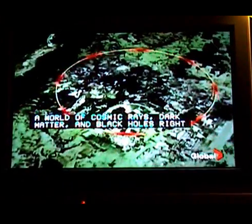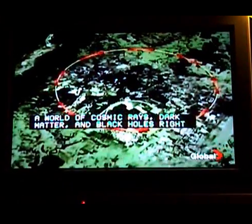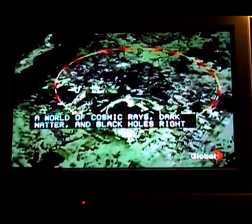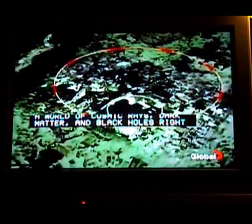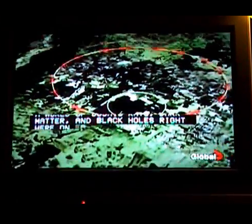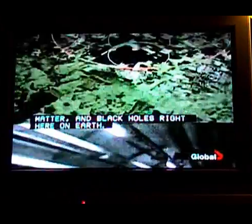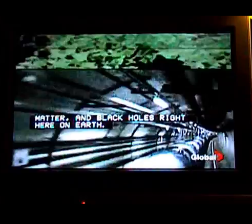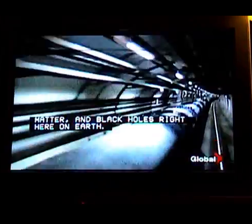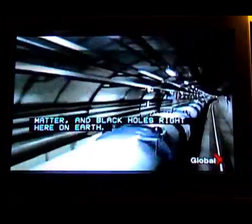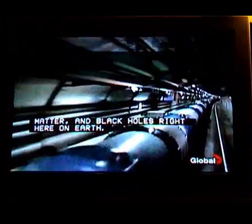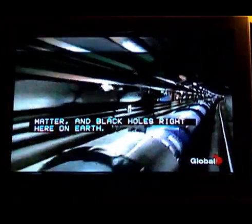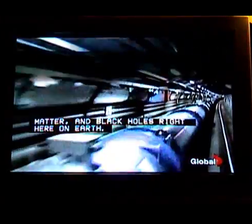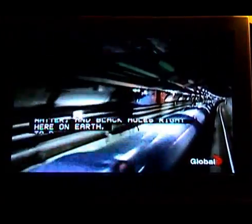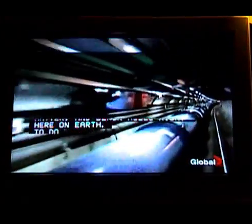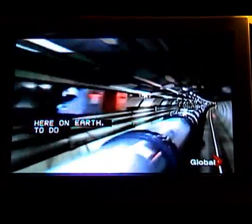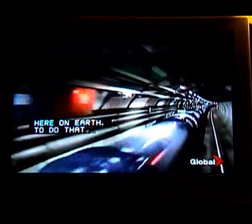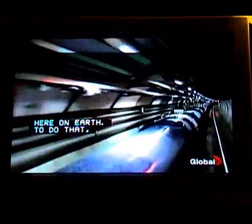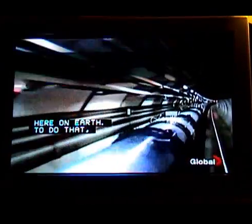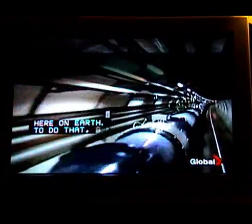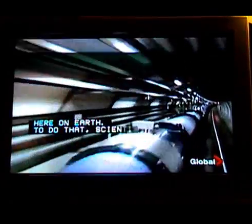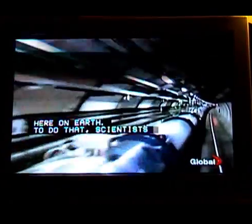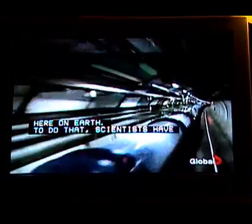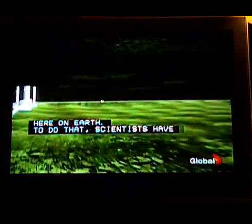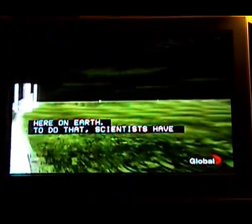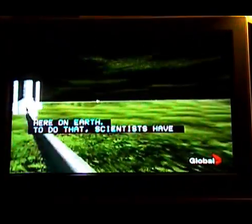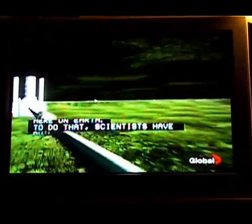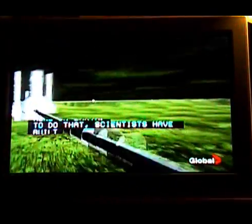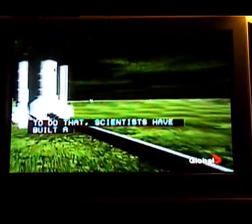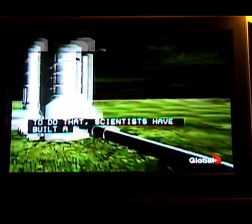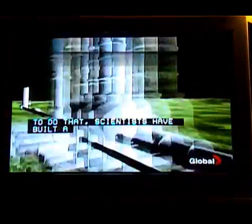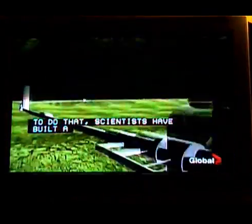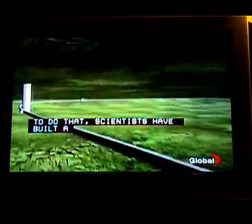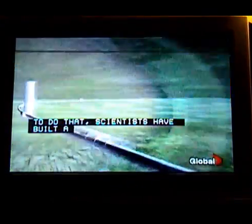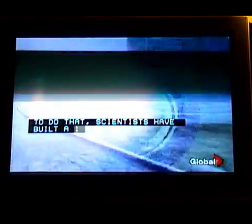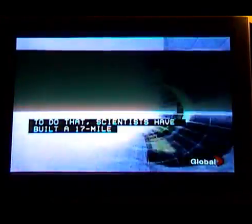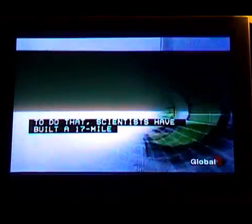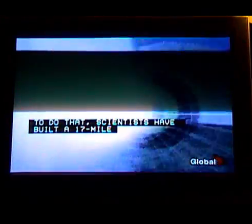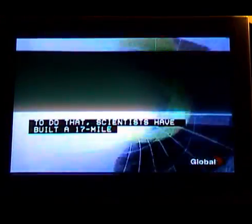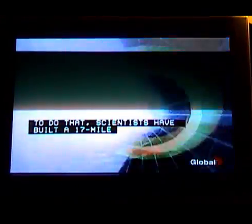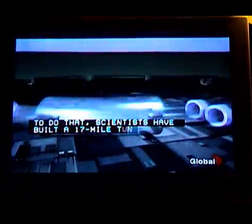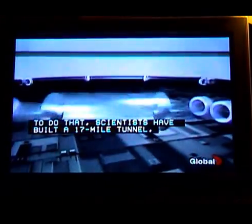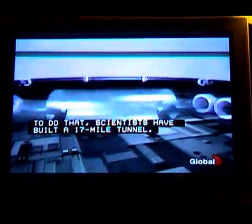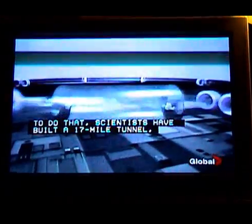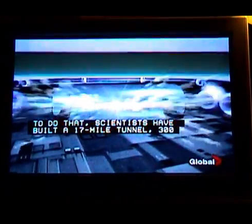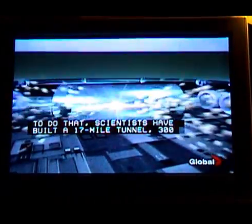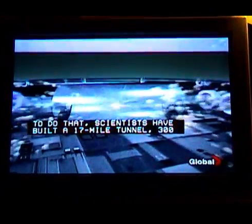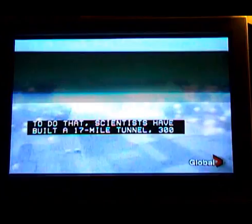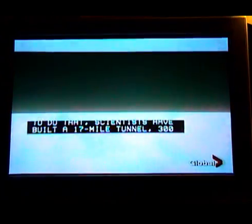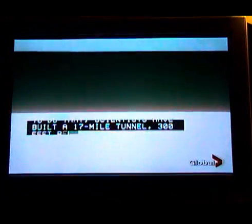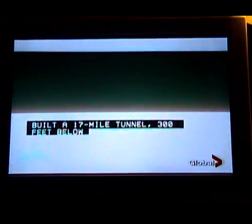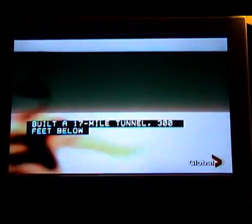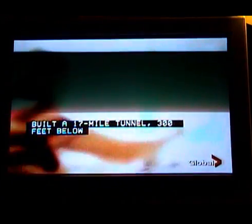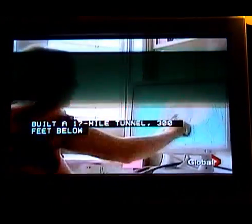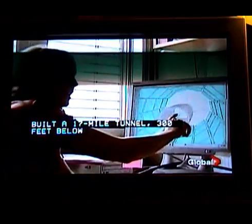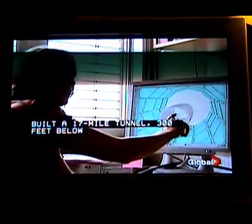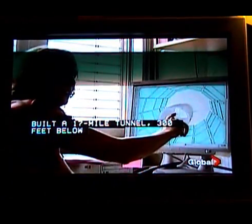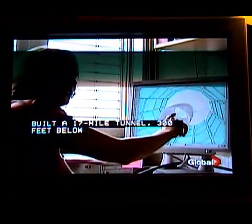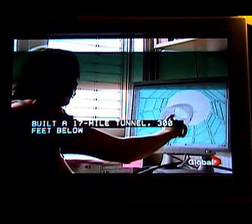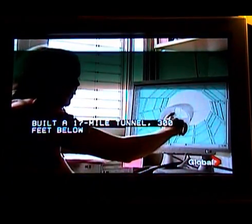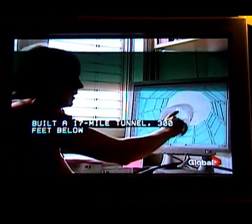tunnel 300 feet below Switzerland, where protons will collide at near the speed of light. The objective is out of